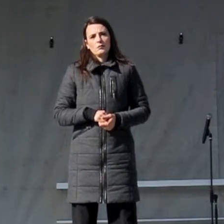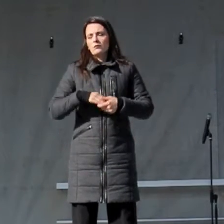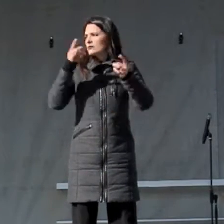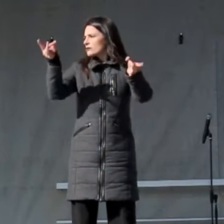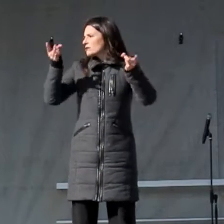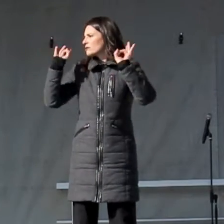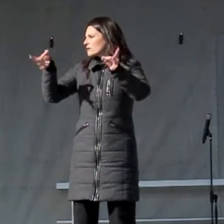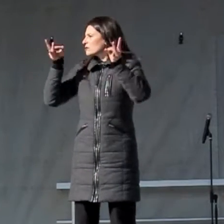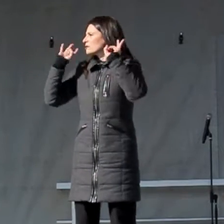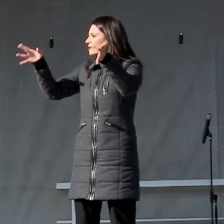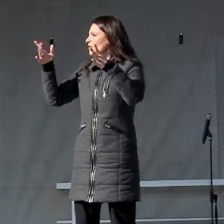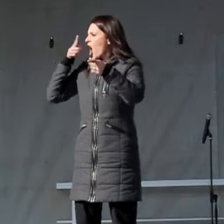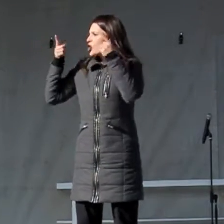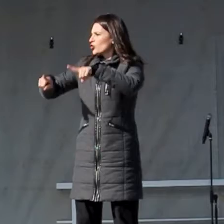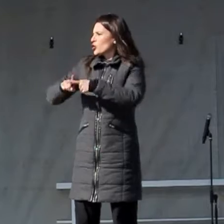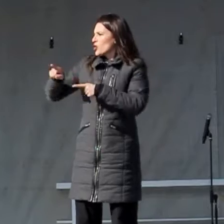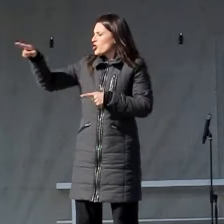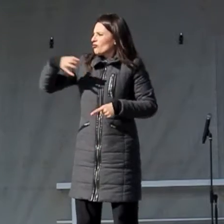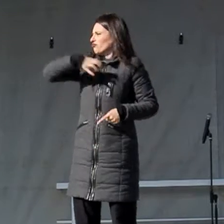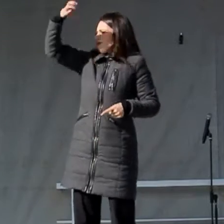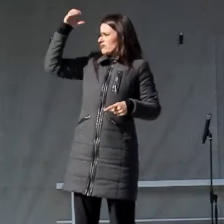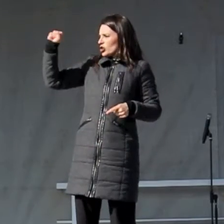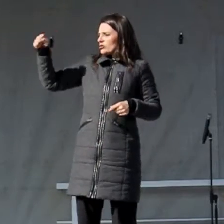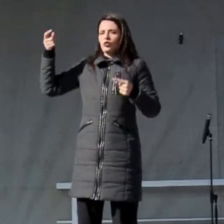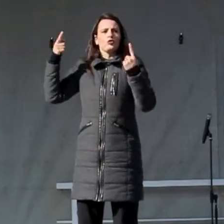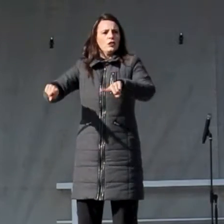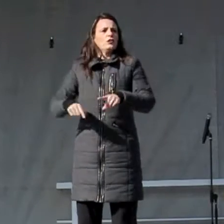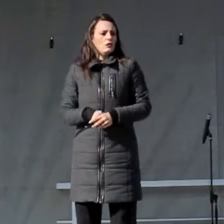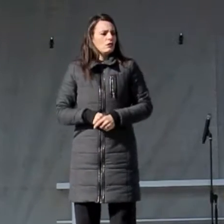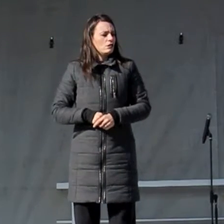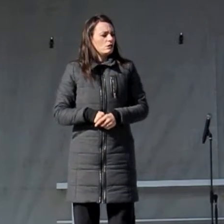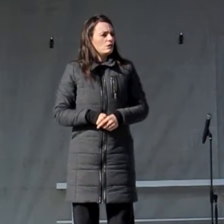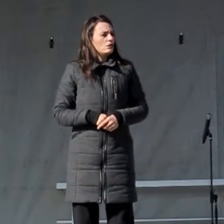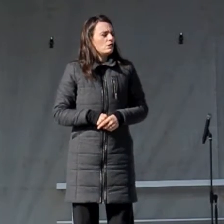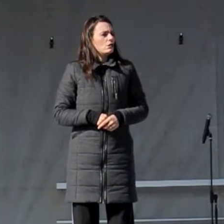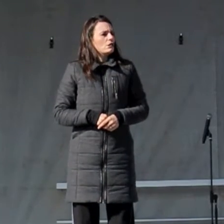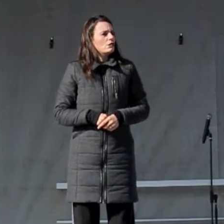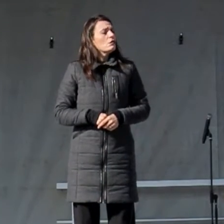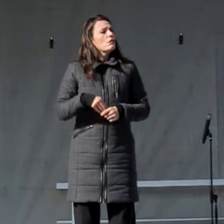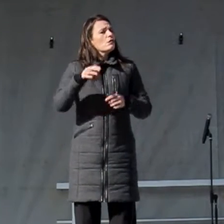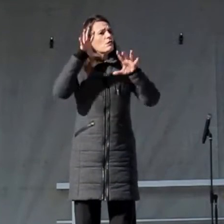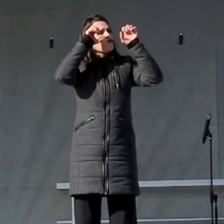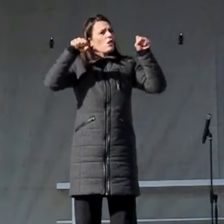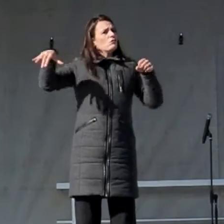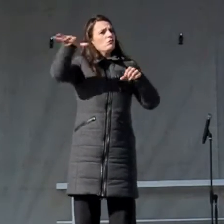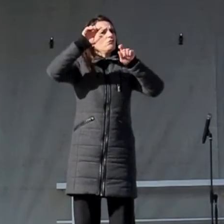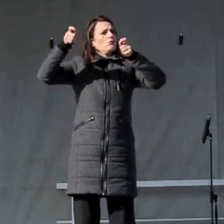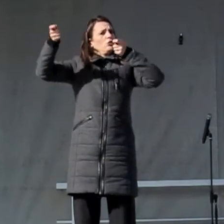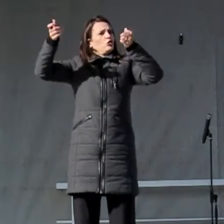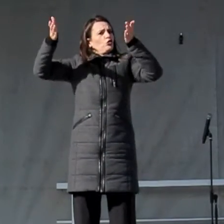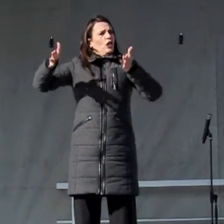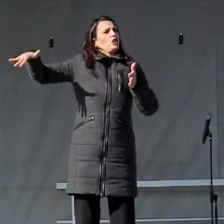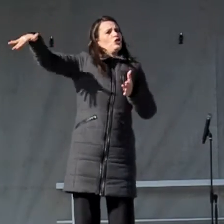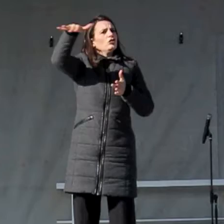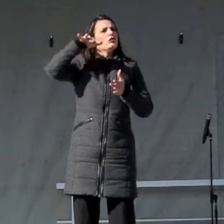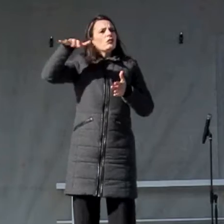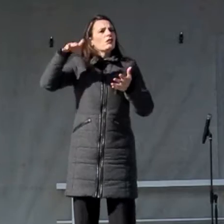Terribly, I agree. The administration has removed all